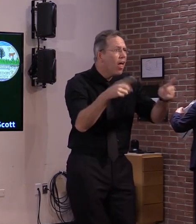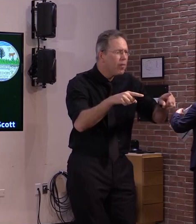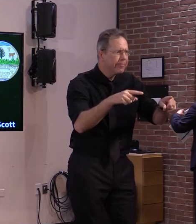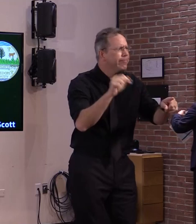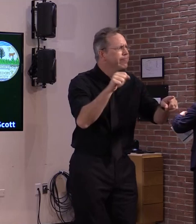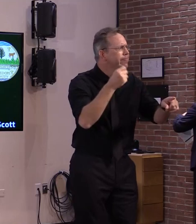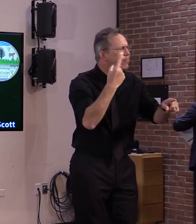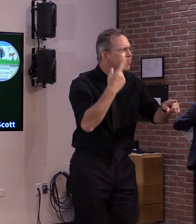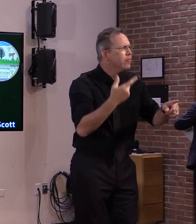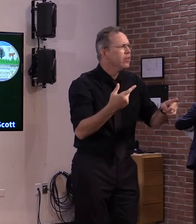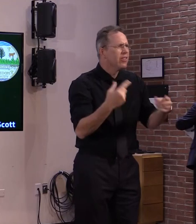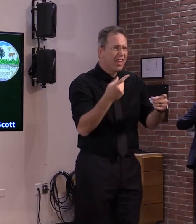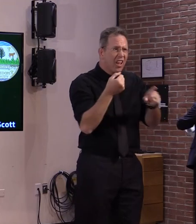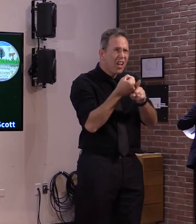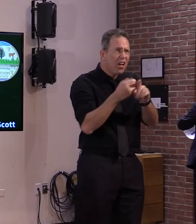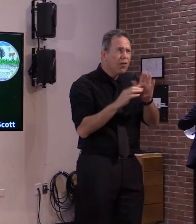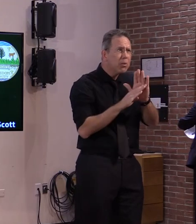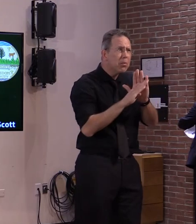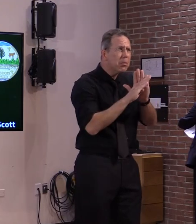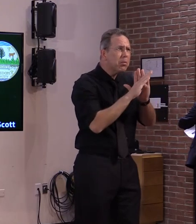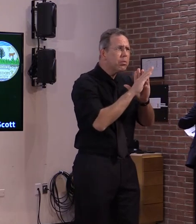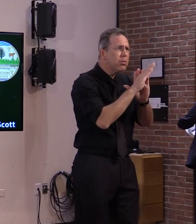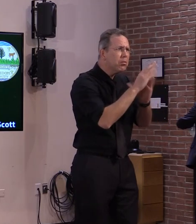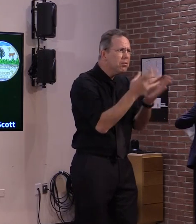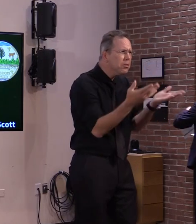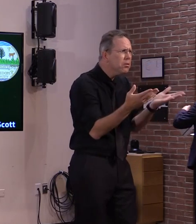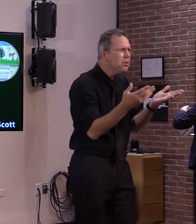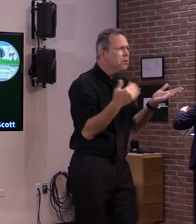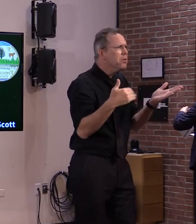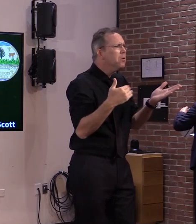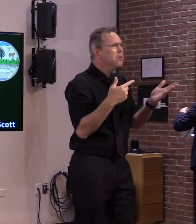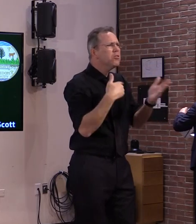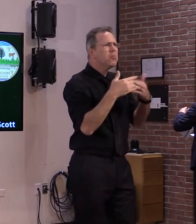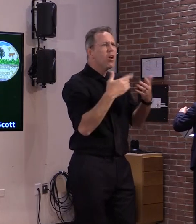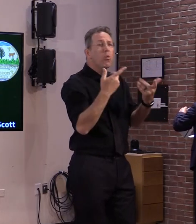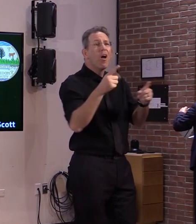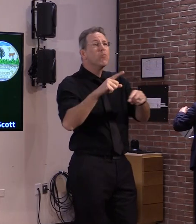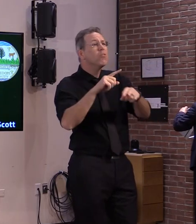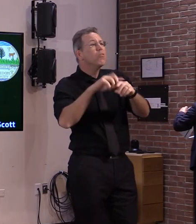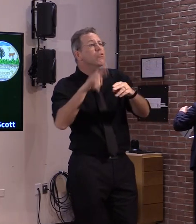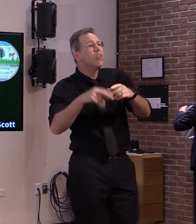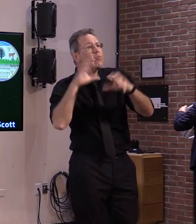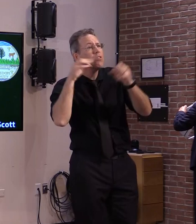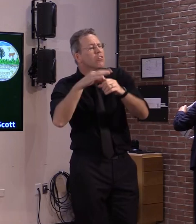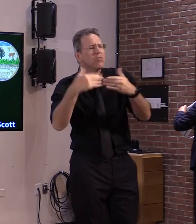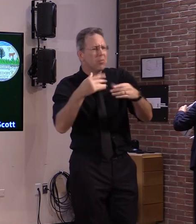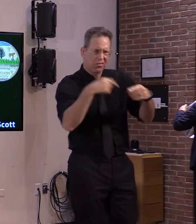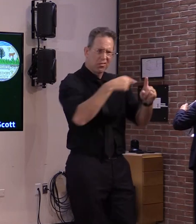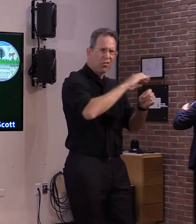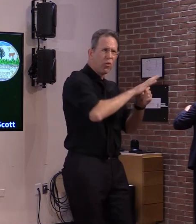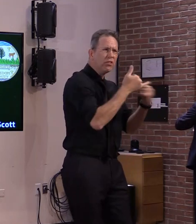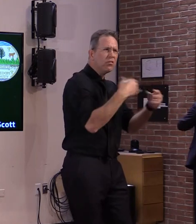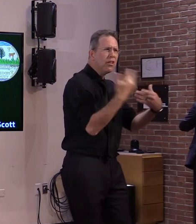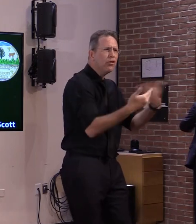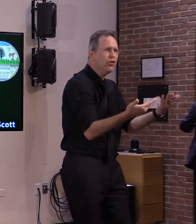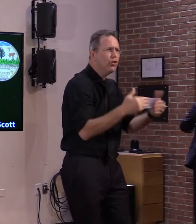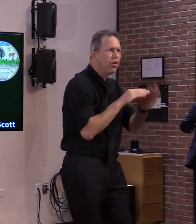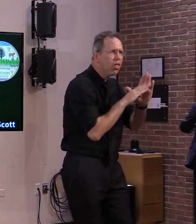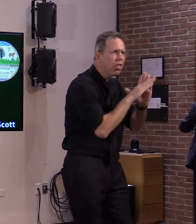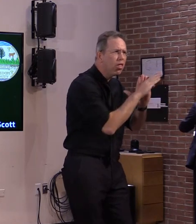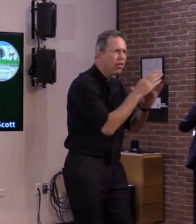alarming rate. So regardless of the outcome, it's more important than ever to stay focused on beating this virus